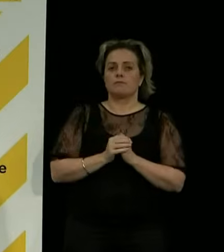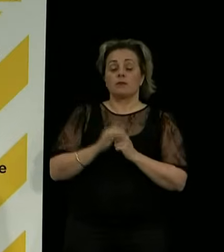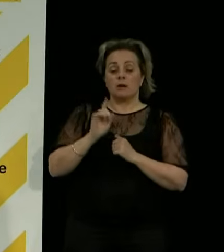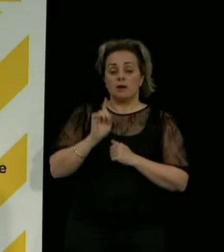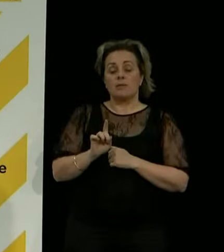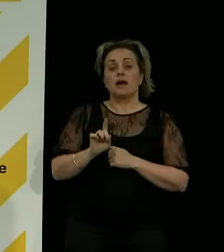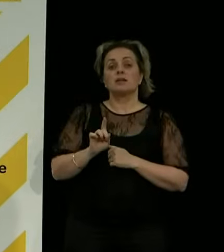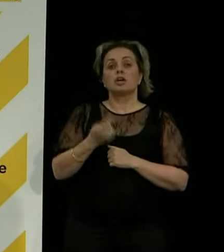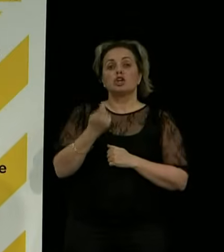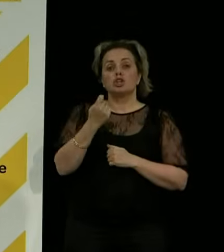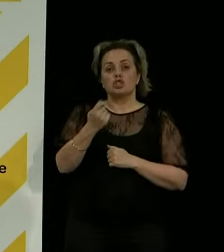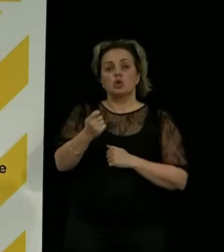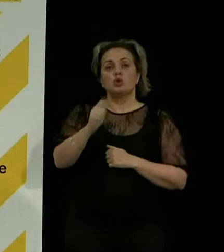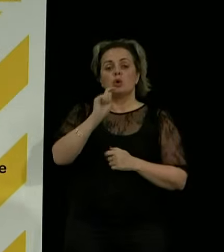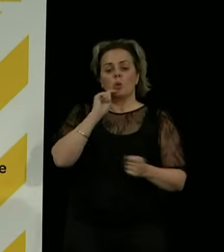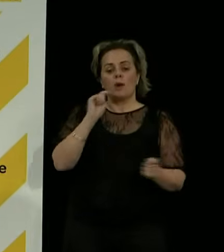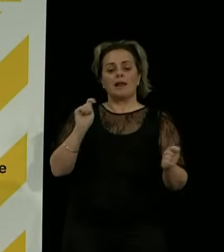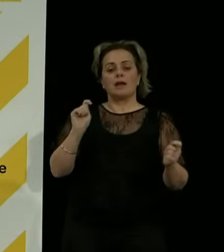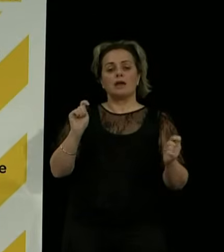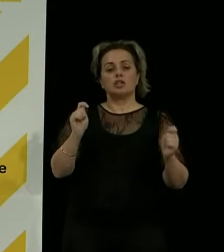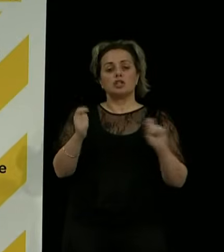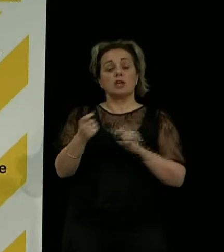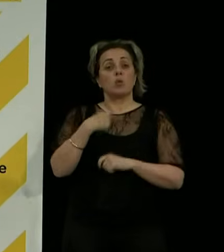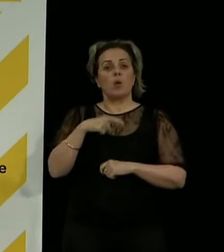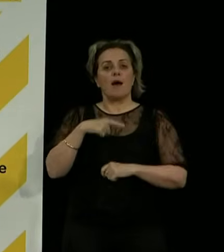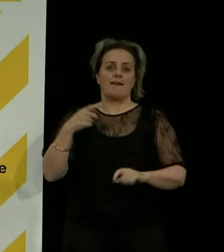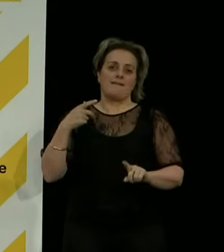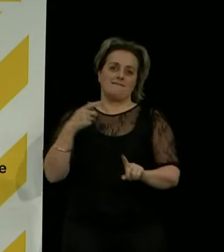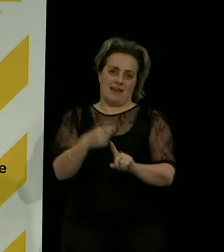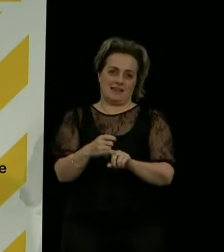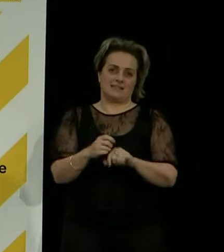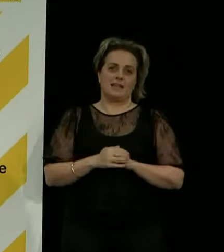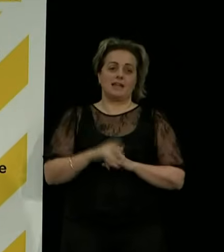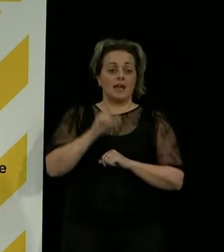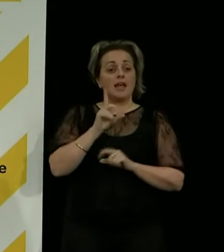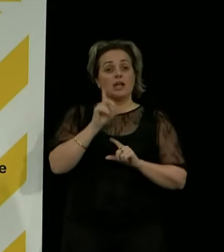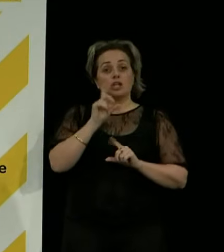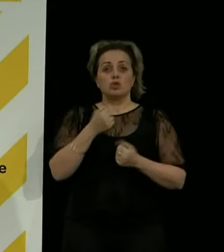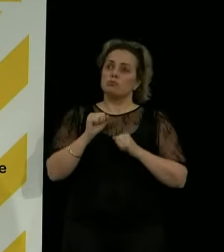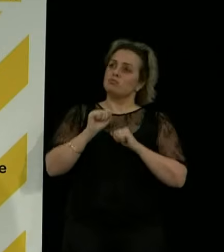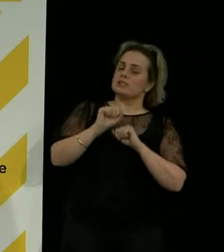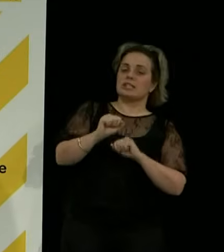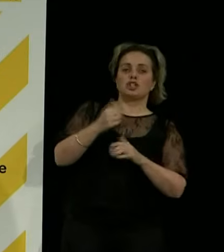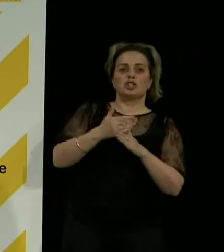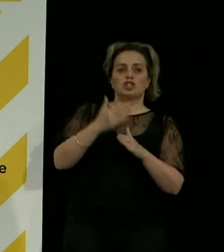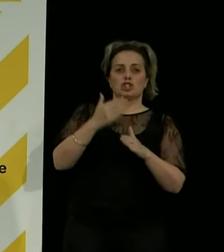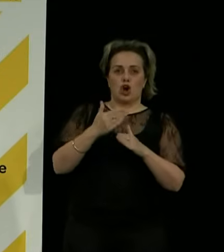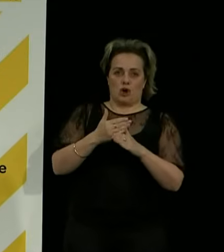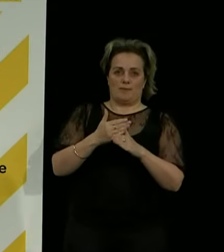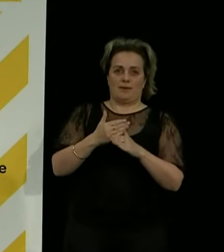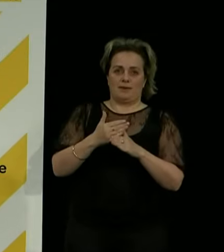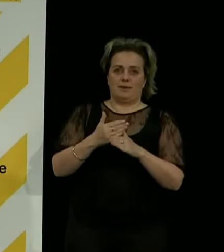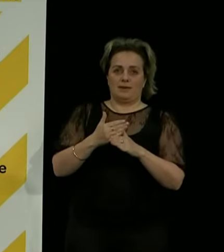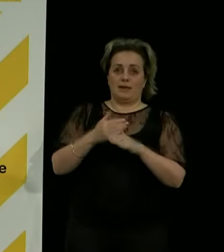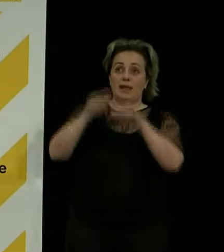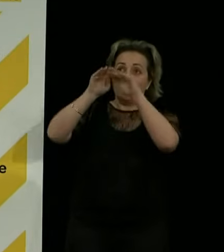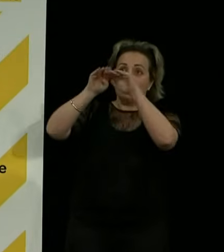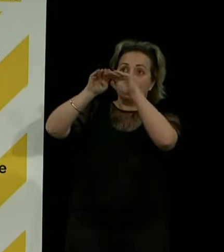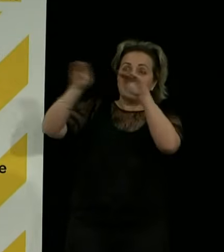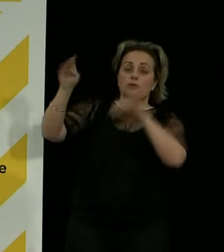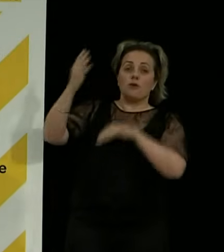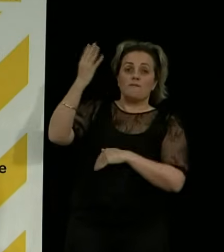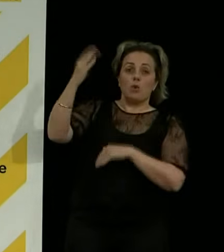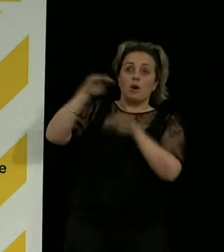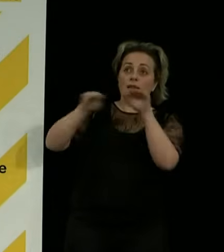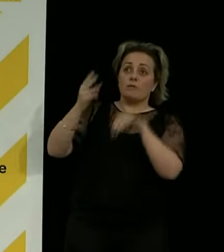that state because we will have vaccines which can do the job that previously level 3 and 4 has done for us. They won't be able to do